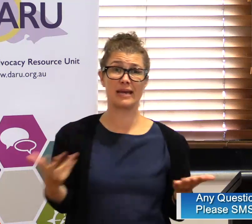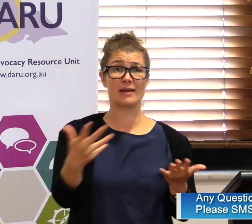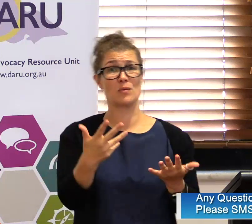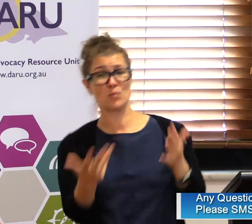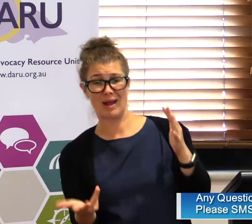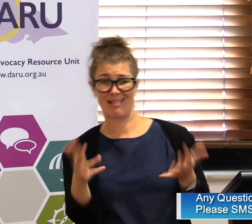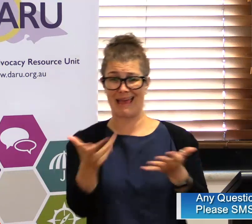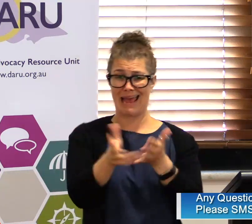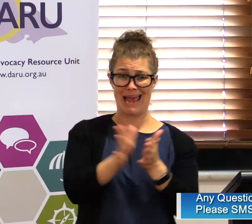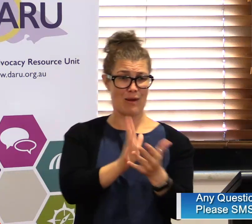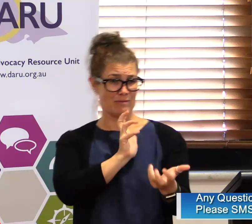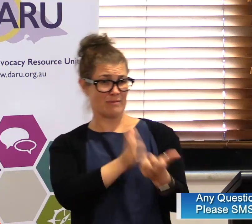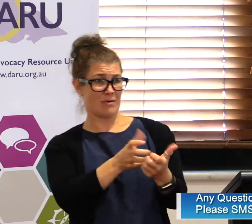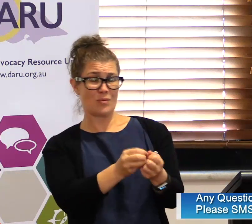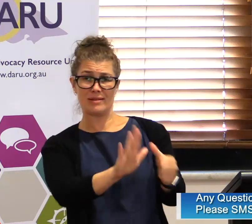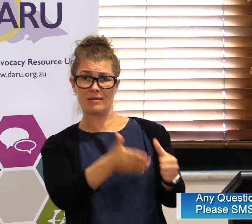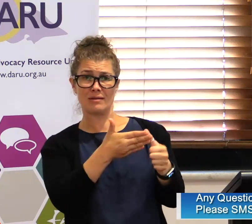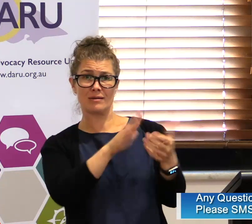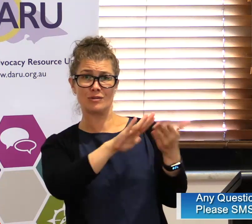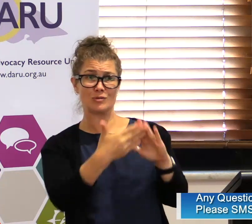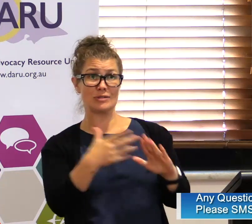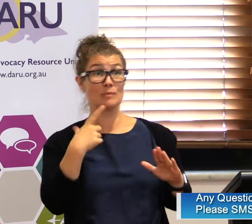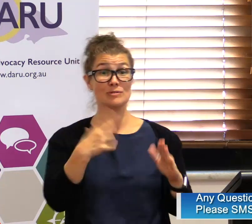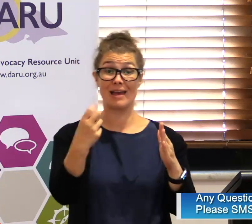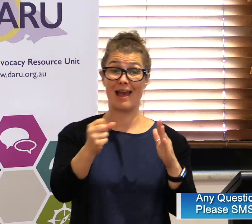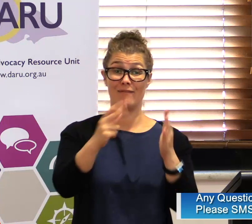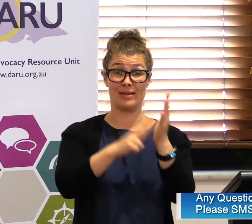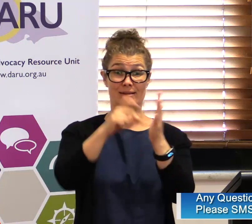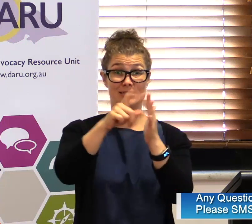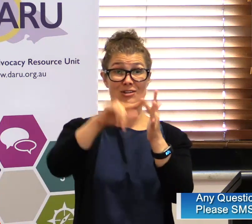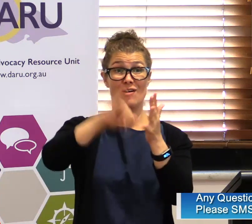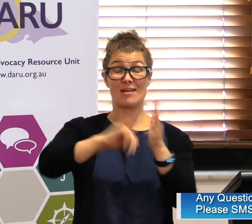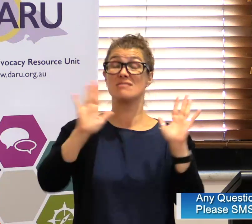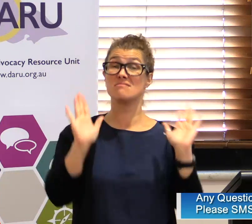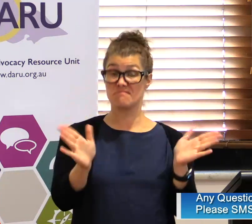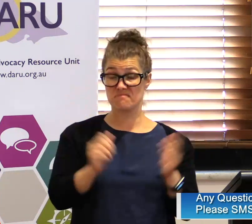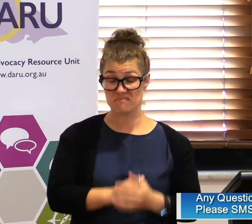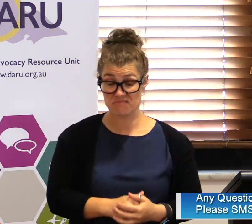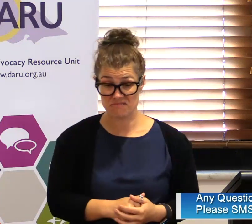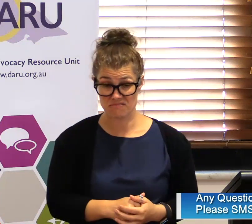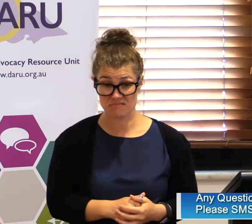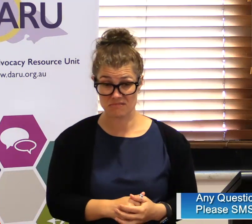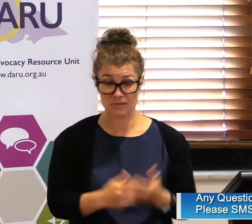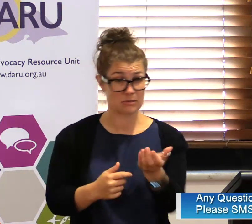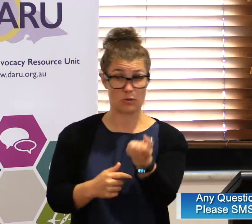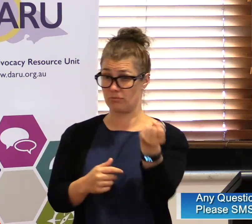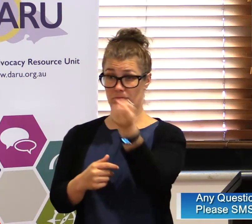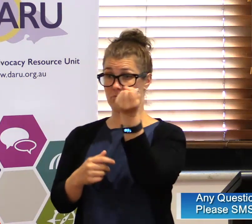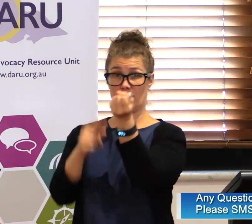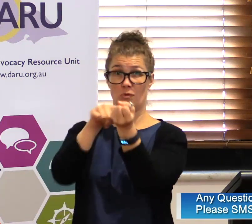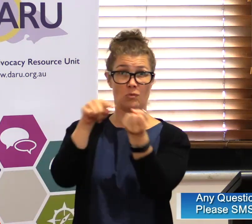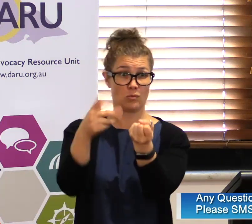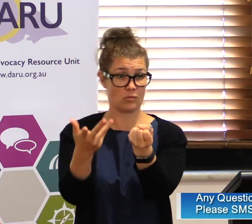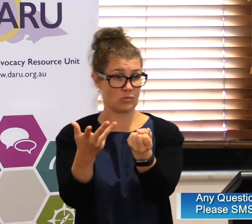fit within Aboriginal communities? It goes, oh, no, we've got the scheme, build it, well, they'll come. So we have that on that front. And